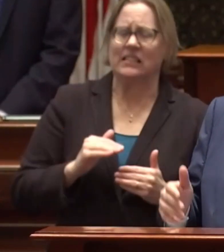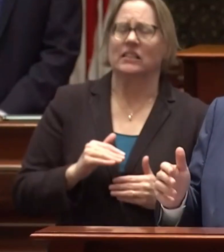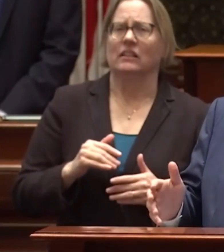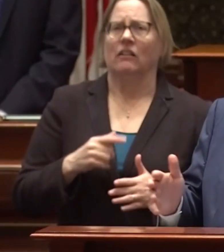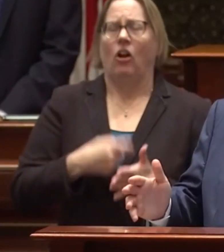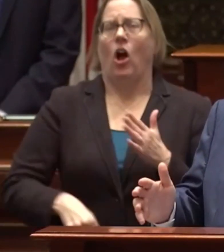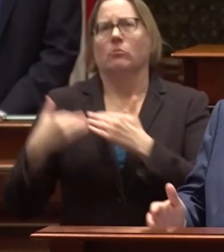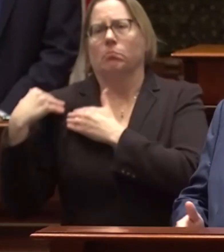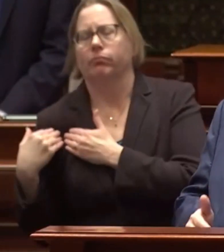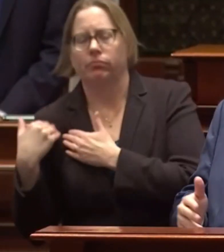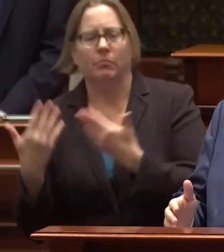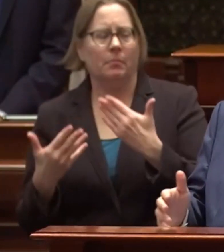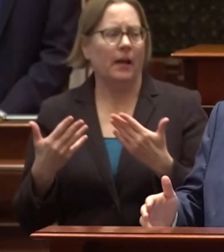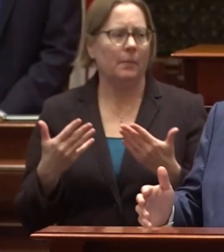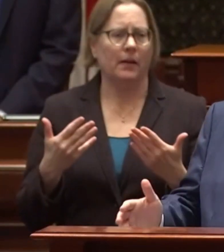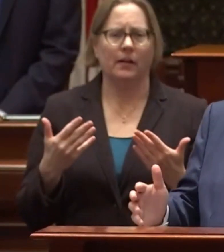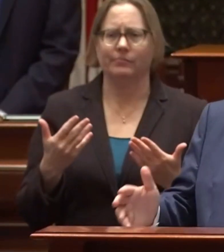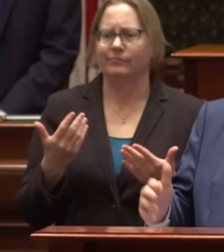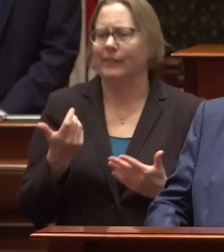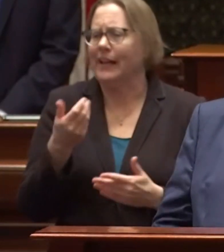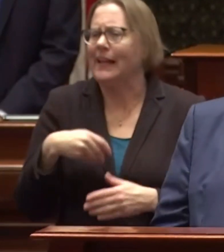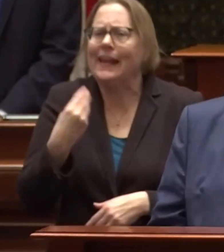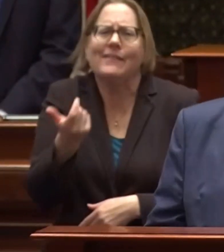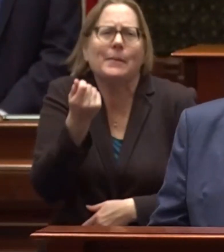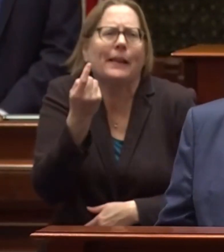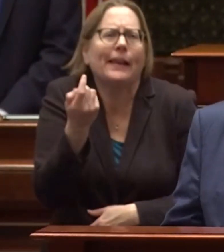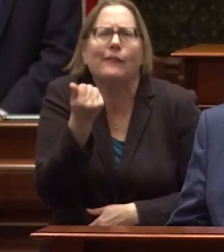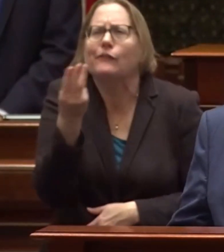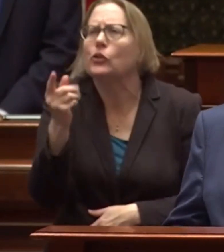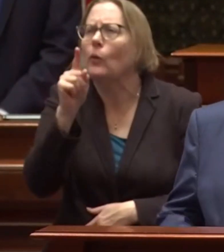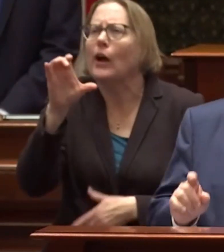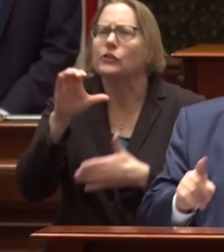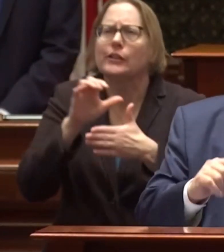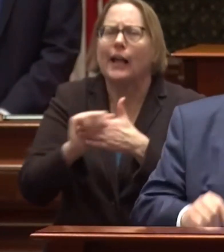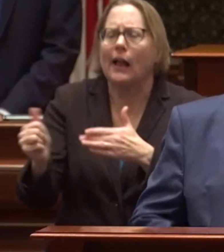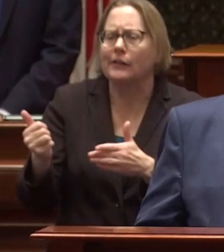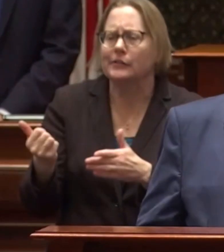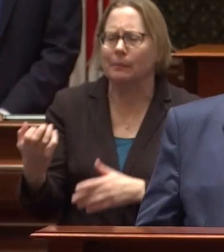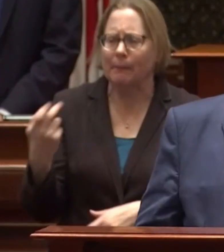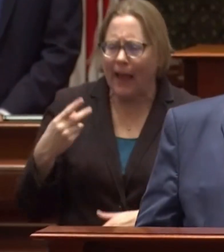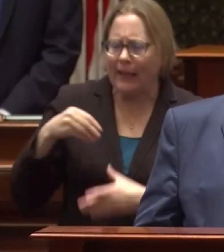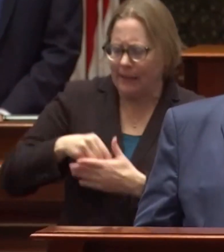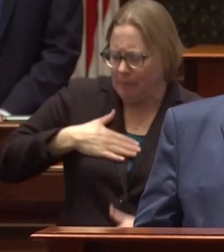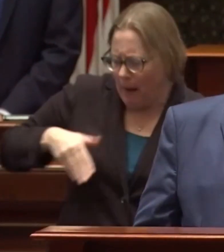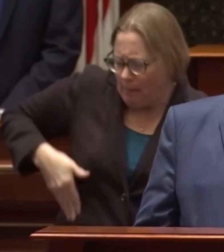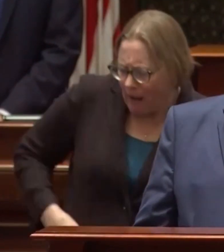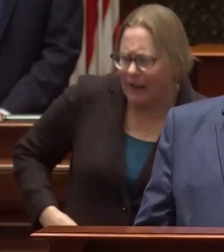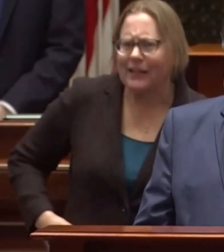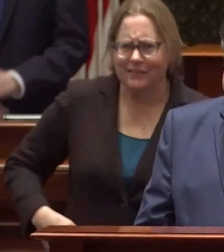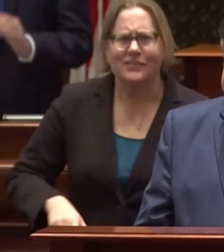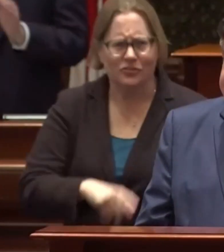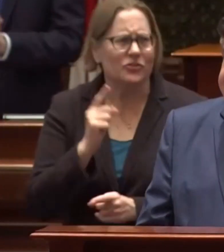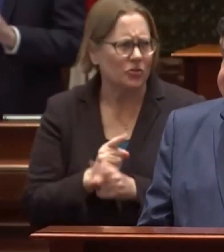3%, even if it only puts a few $100 back in families' pockets, it's the right thing to do.